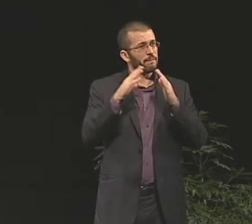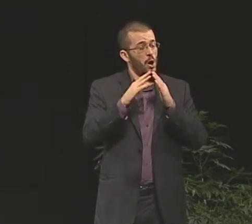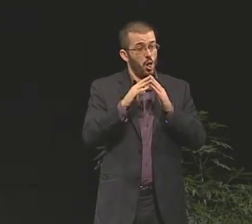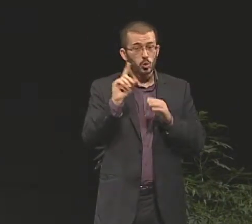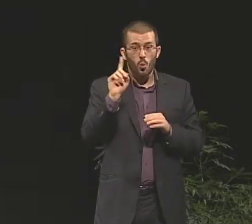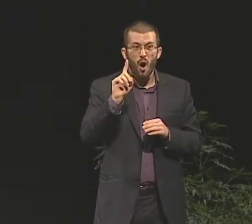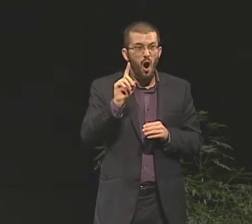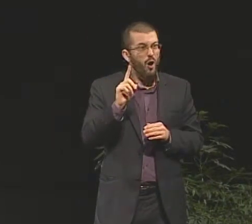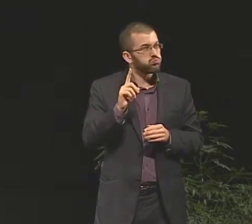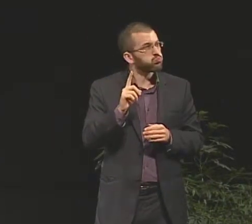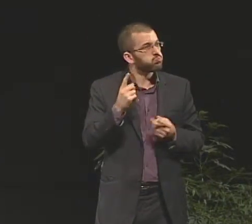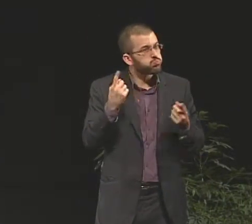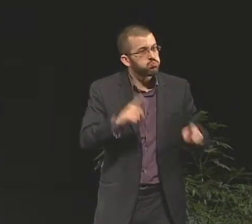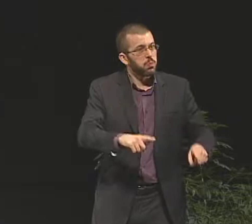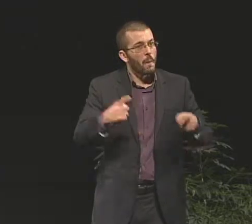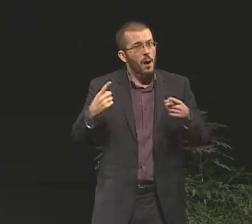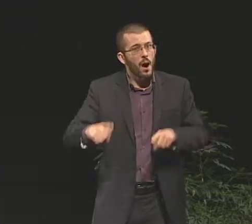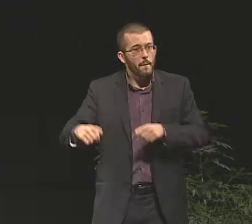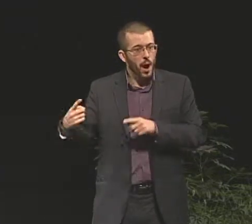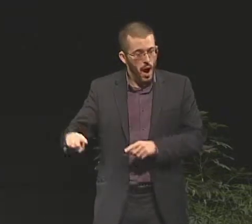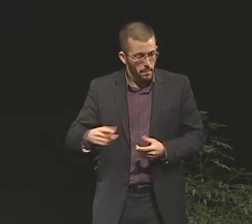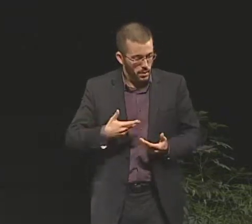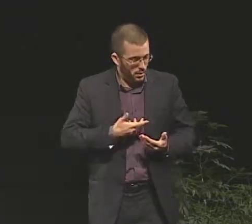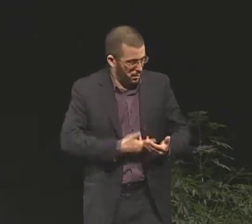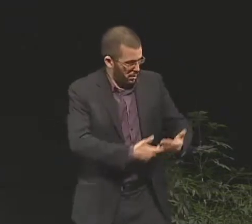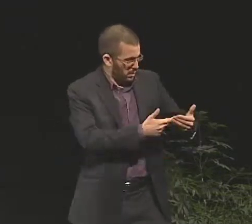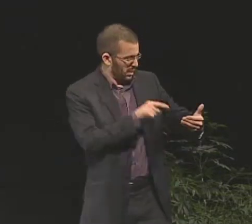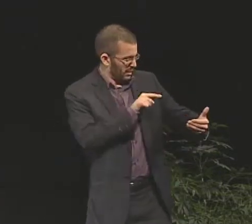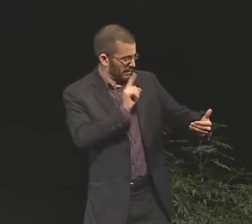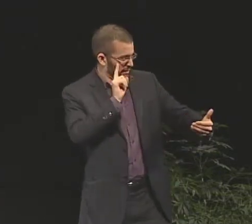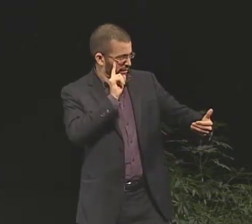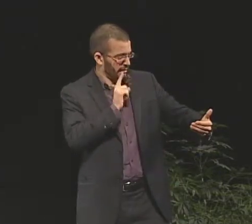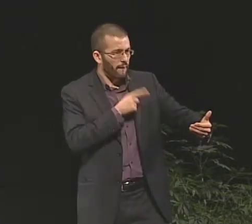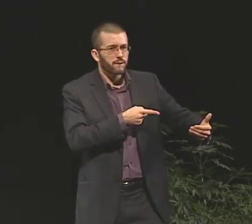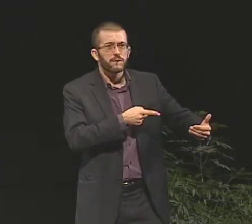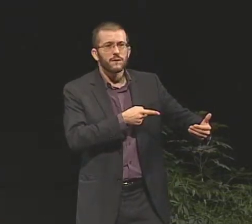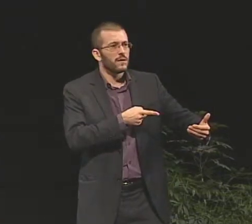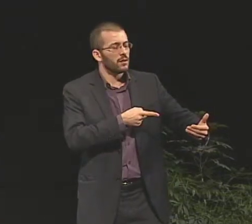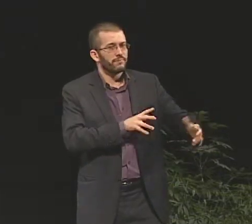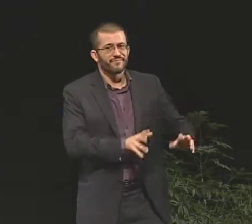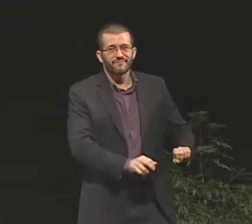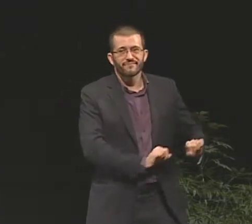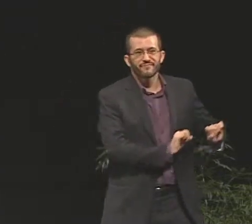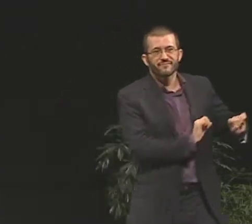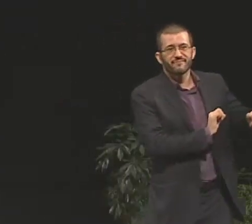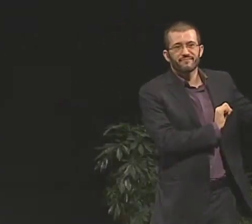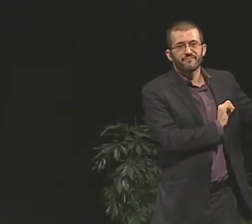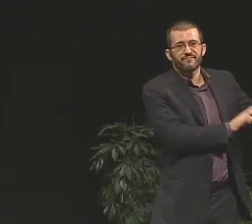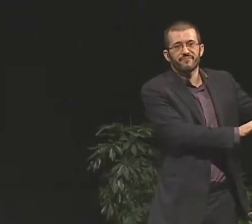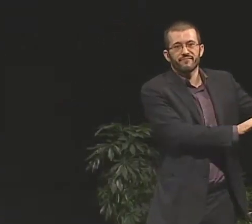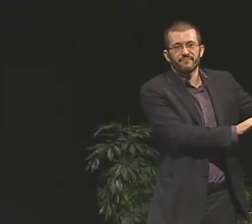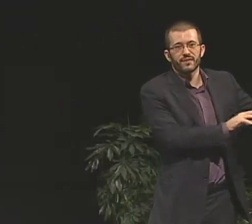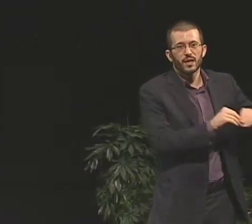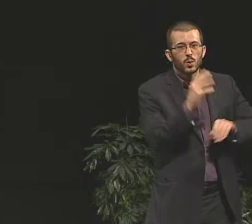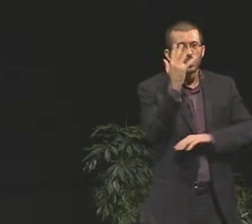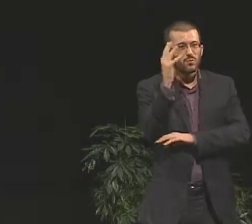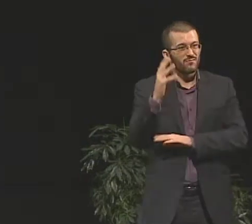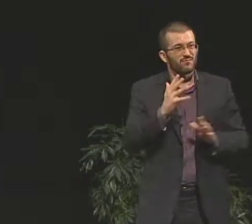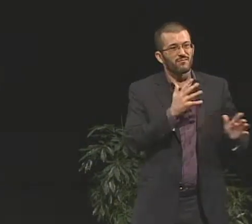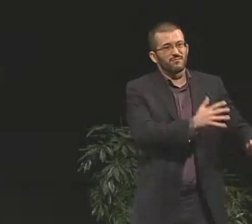He was born in an area where when a baby was born, if they were deaf, they